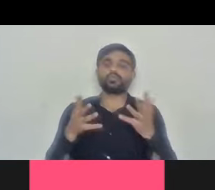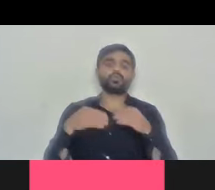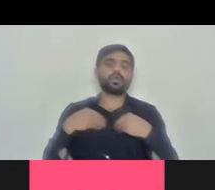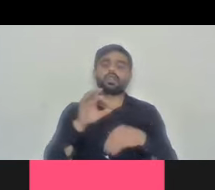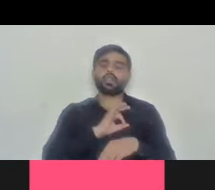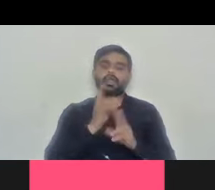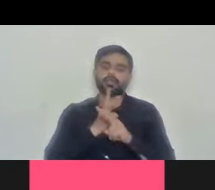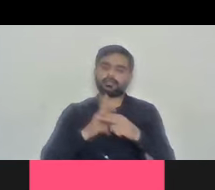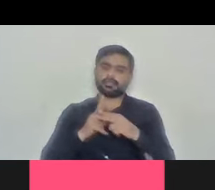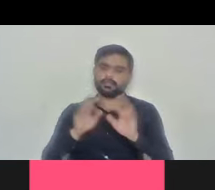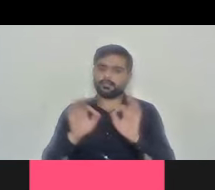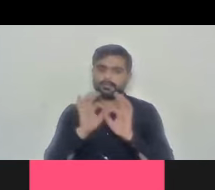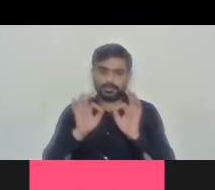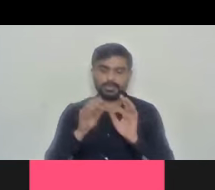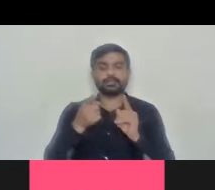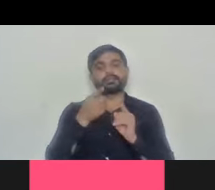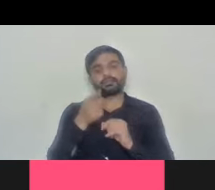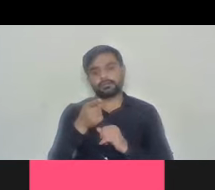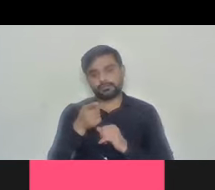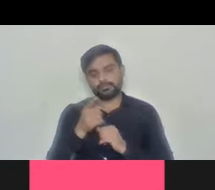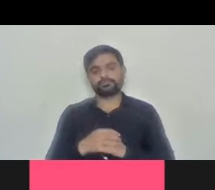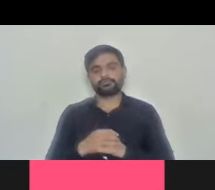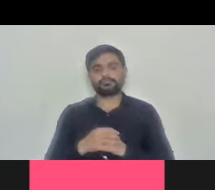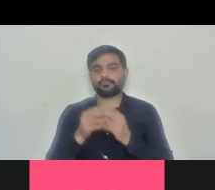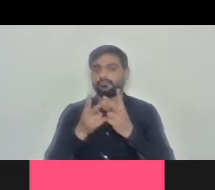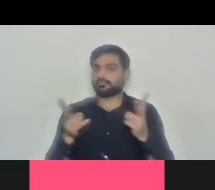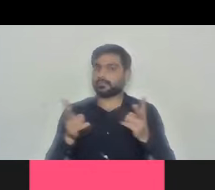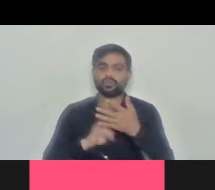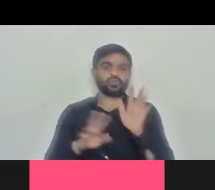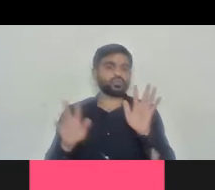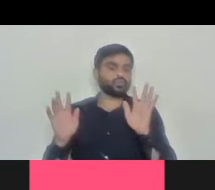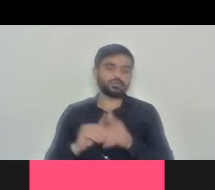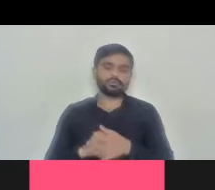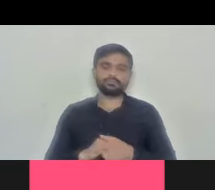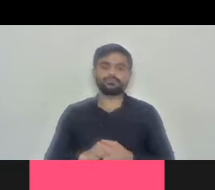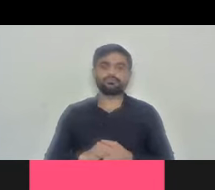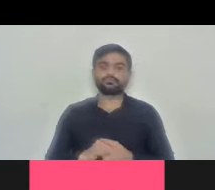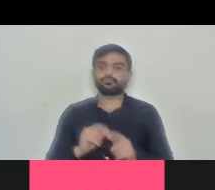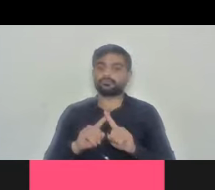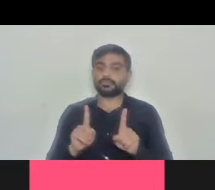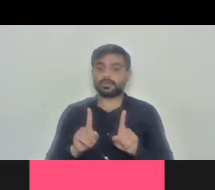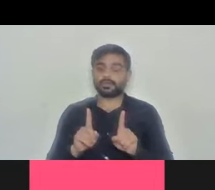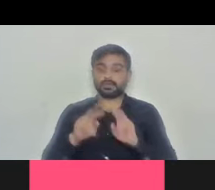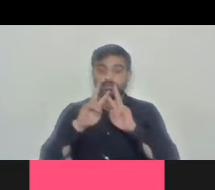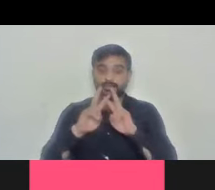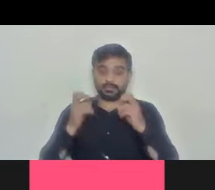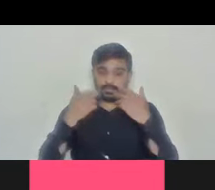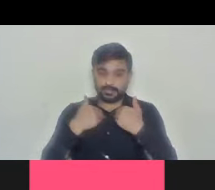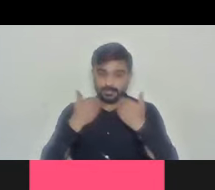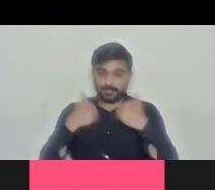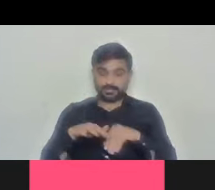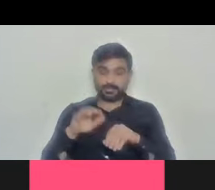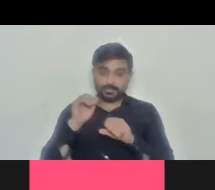certain things. That is uh, very, very natural. So, but as a researcher, it's important that we